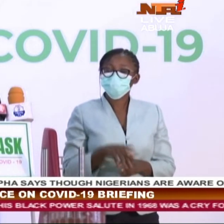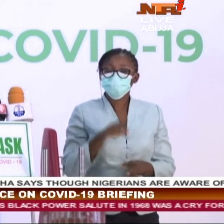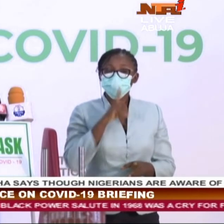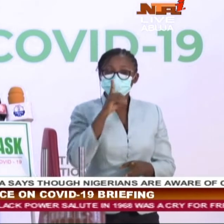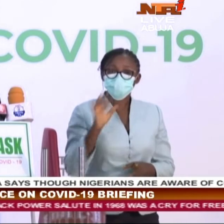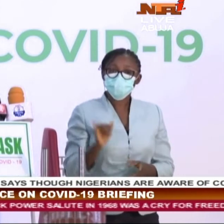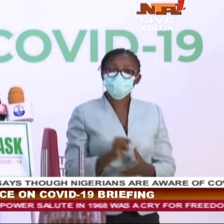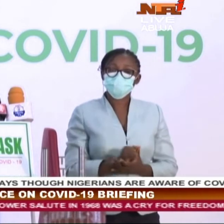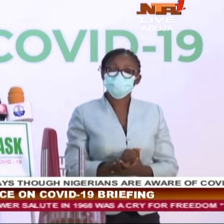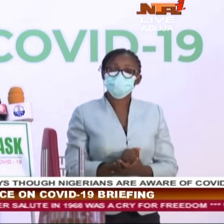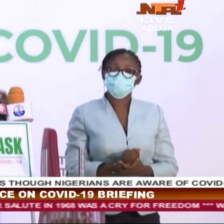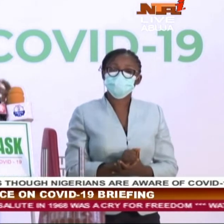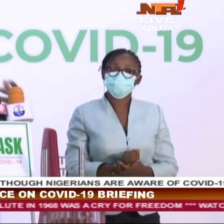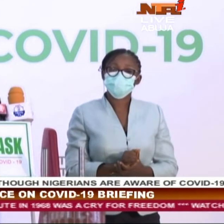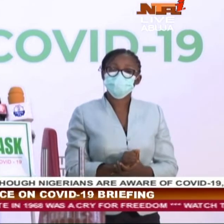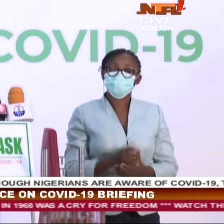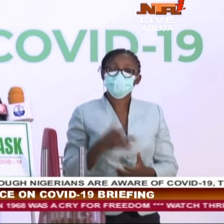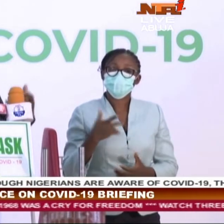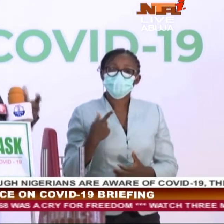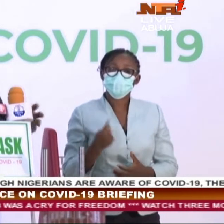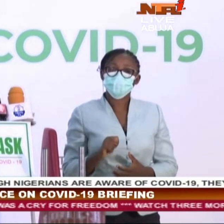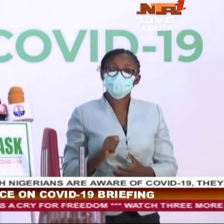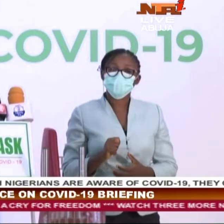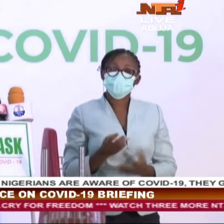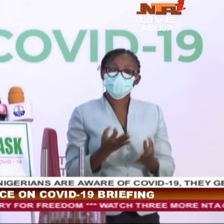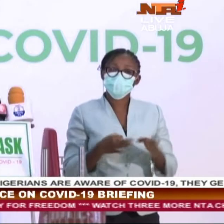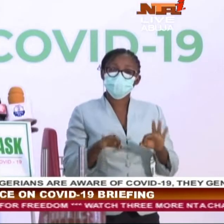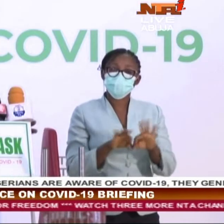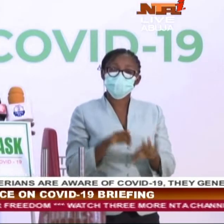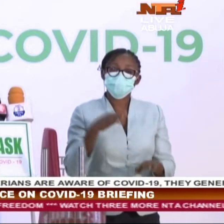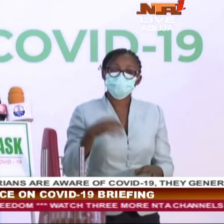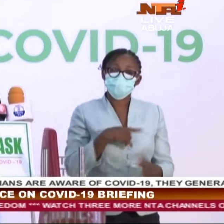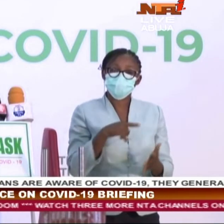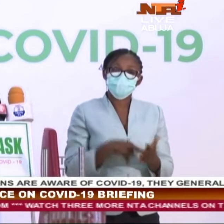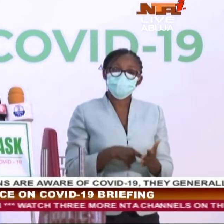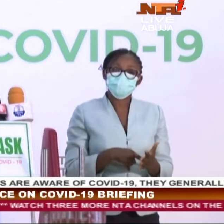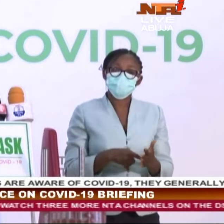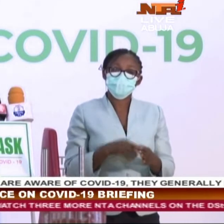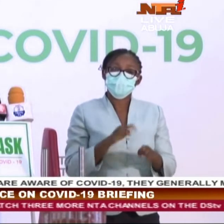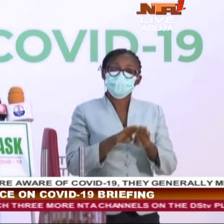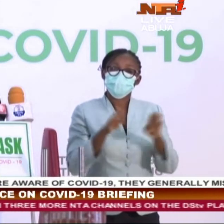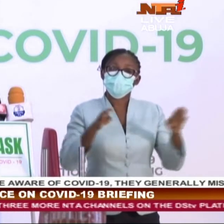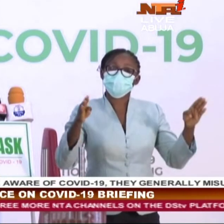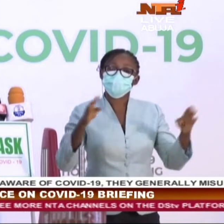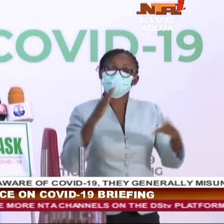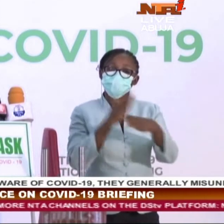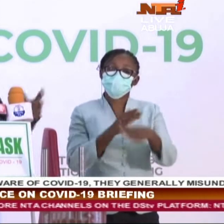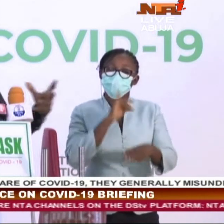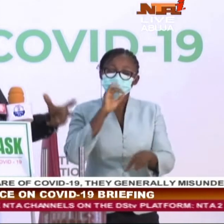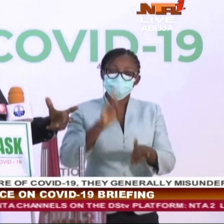Obviously, the essence of the extension is to allow us do a thorough